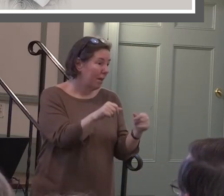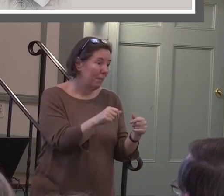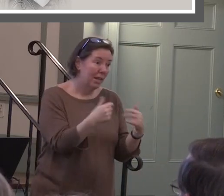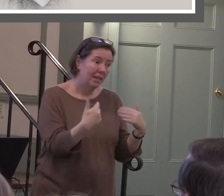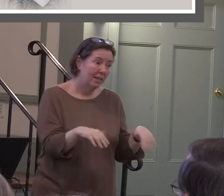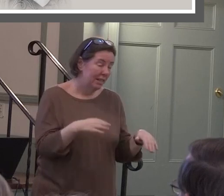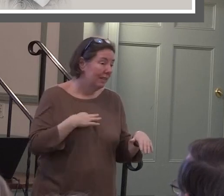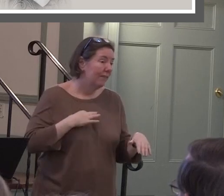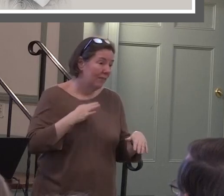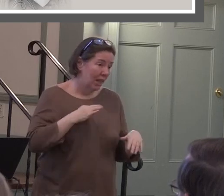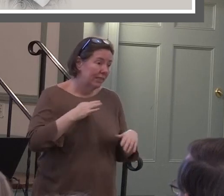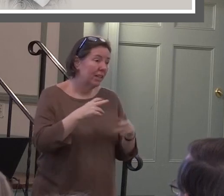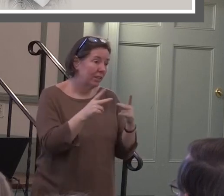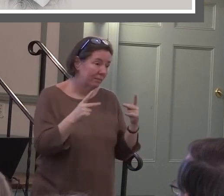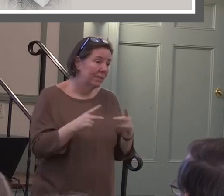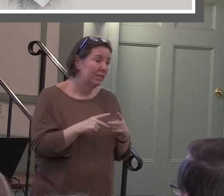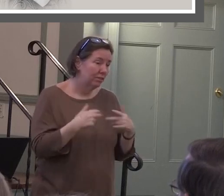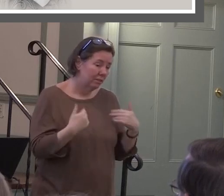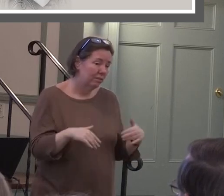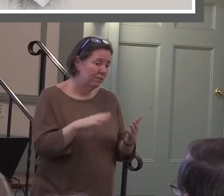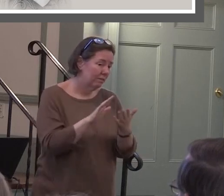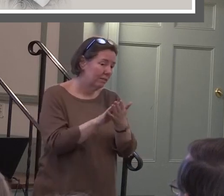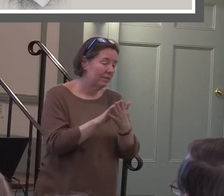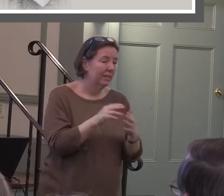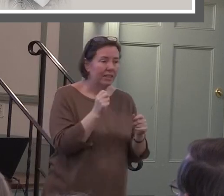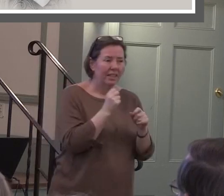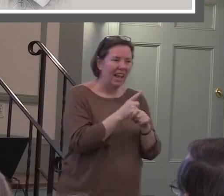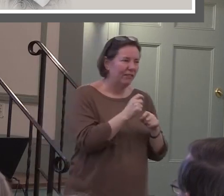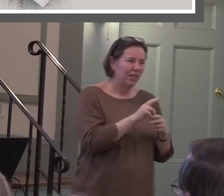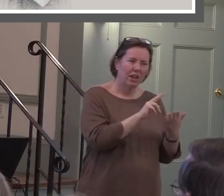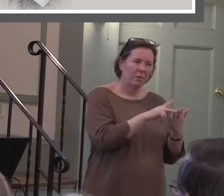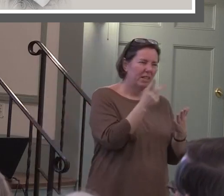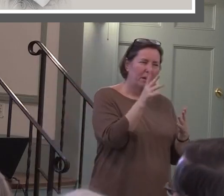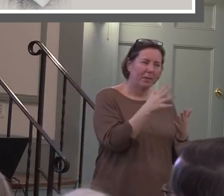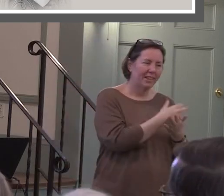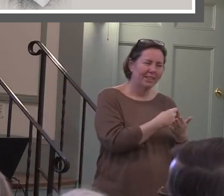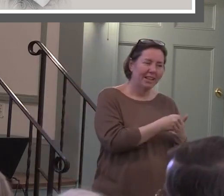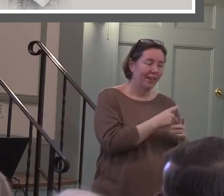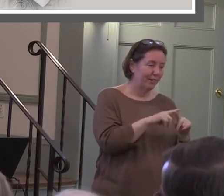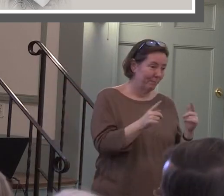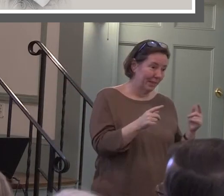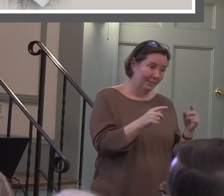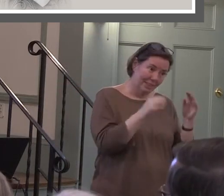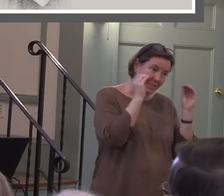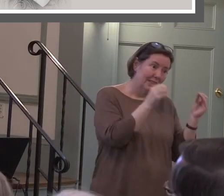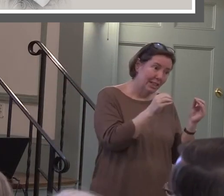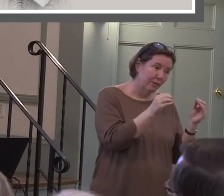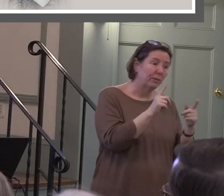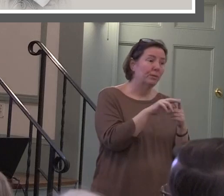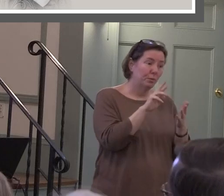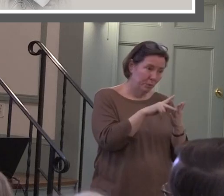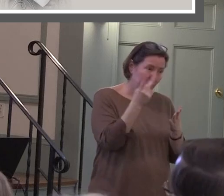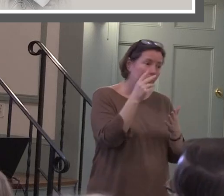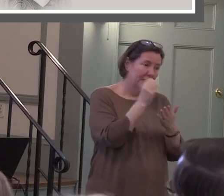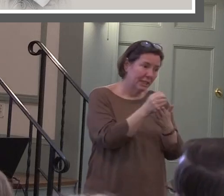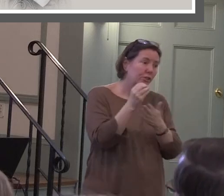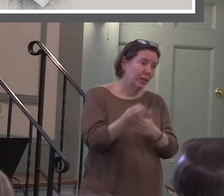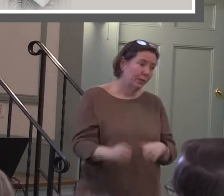the board. Although every year we double their salary, but it goes from 0 to